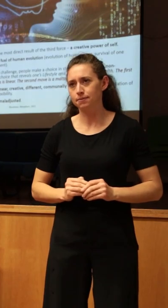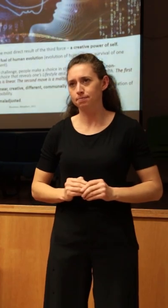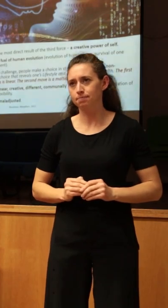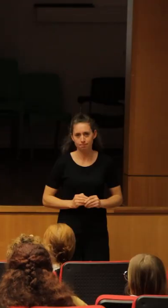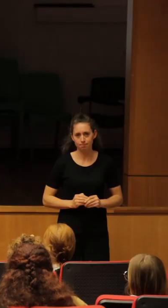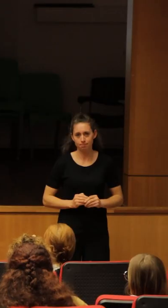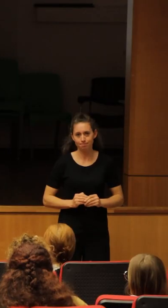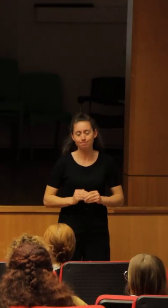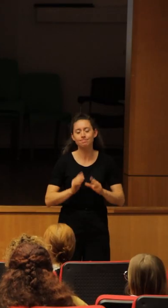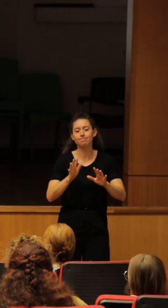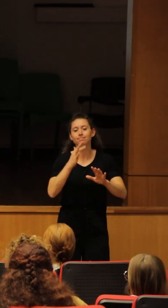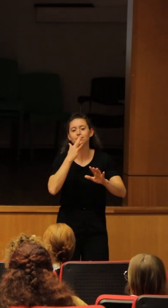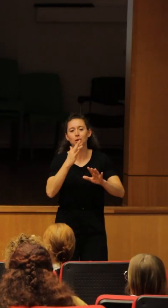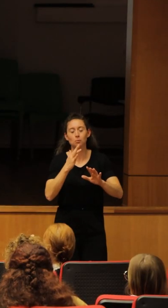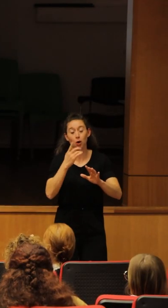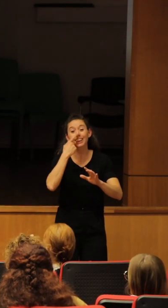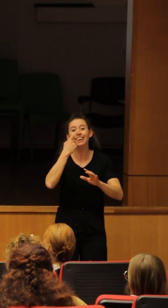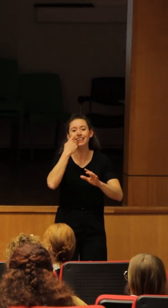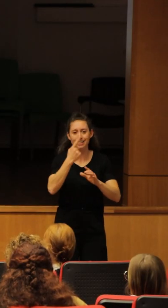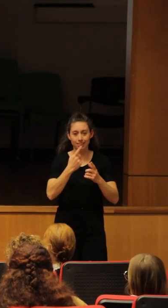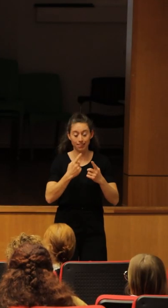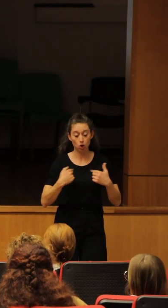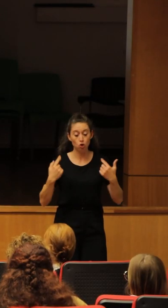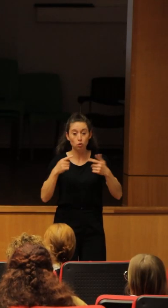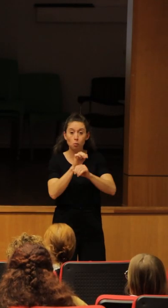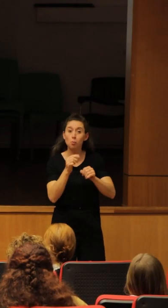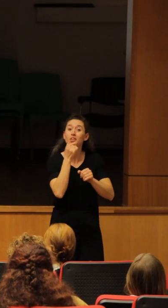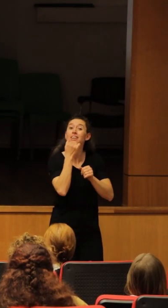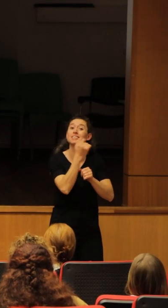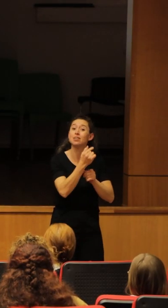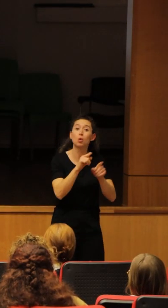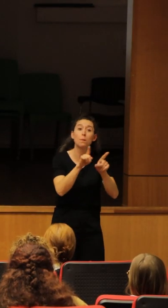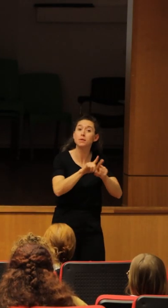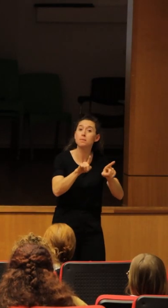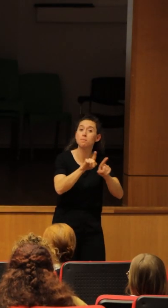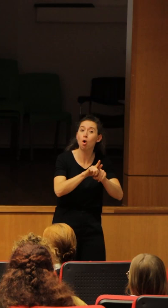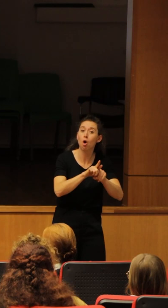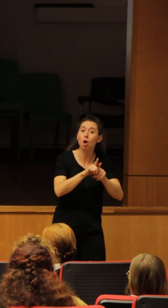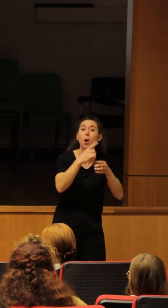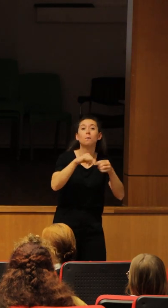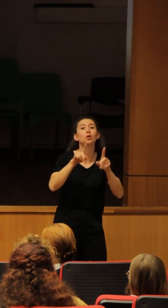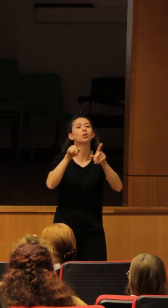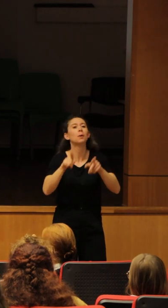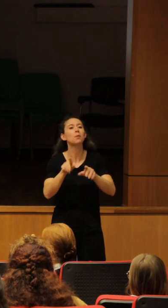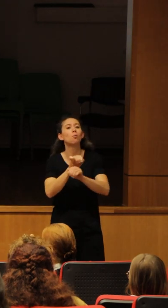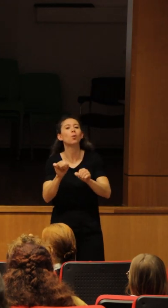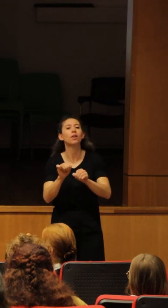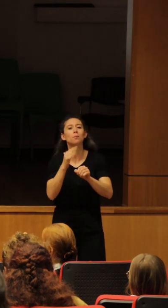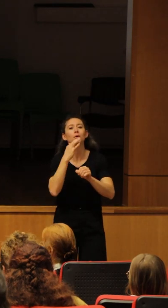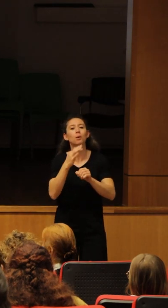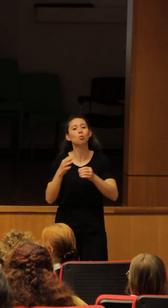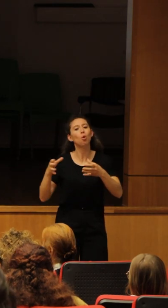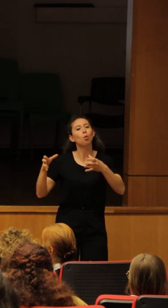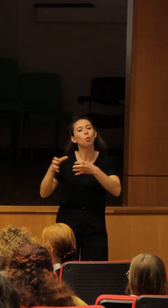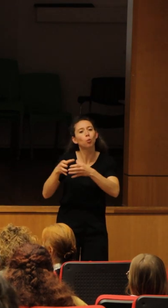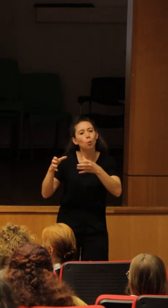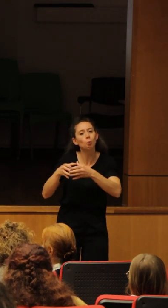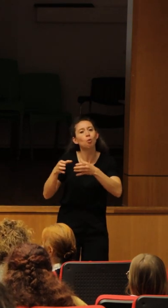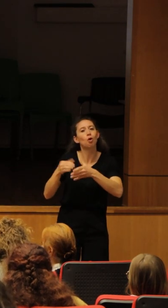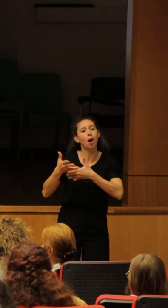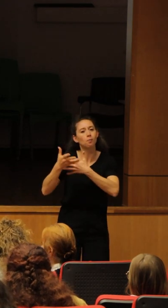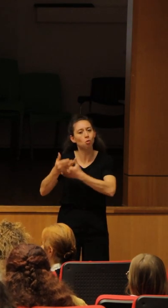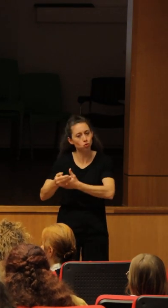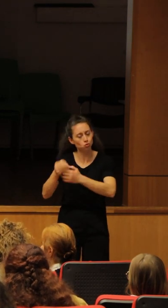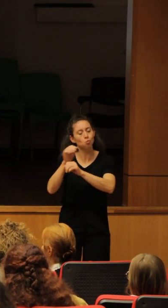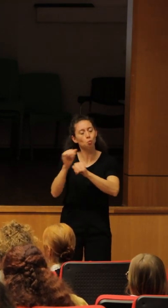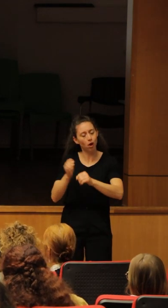group. Lo interesante es que uno puede decir la misma cosa, pero también puede ir a grupos de apoyo. And that would be the right